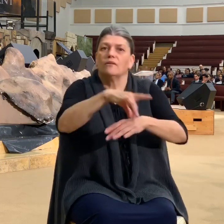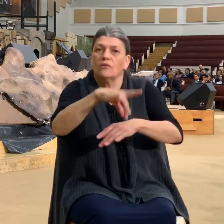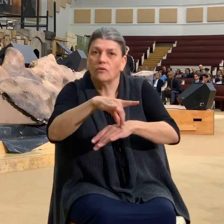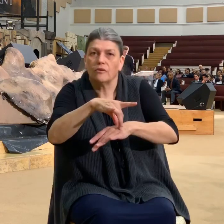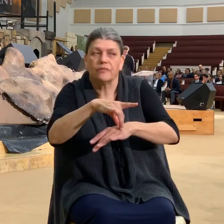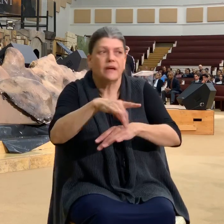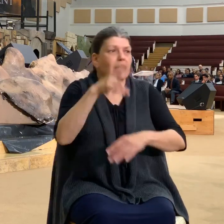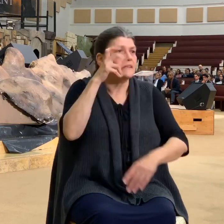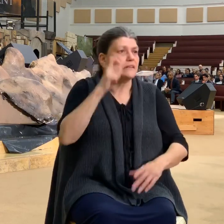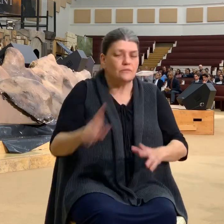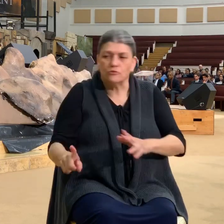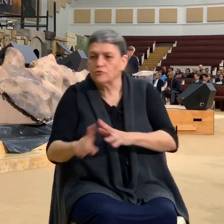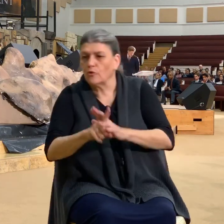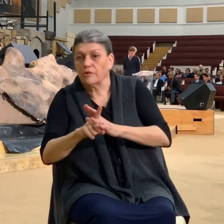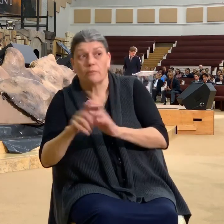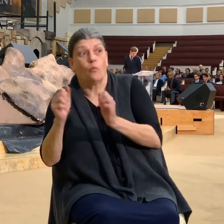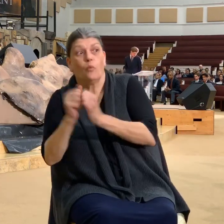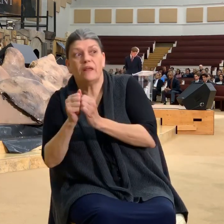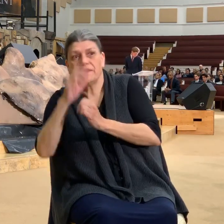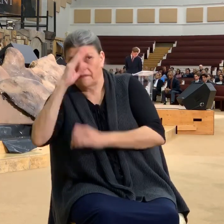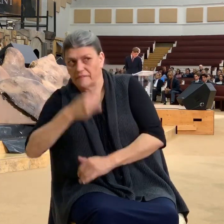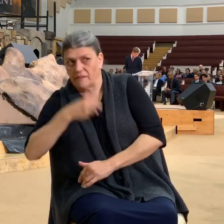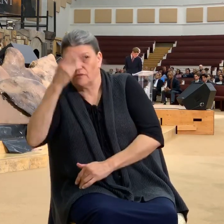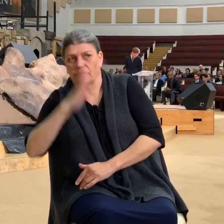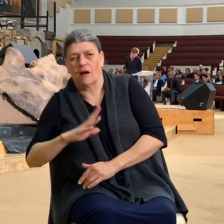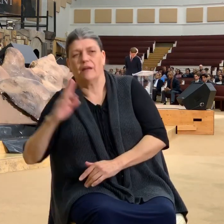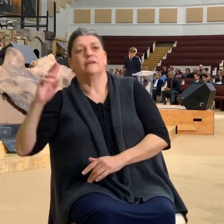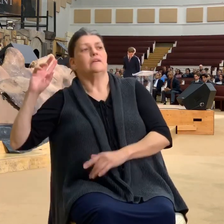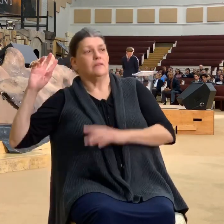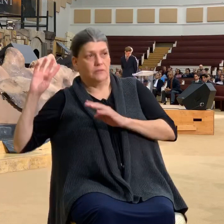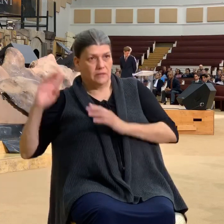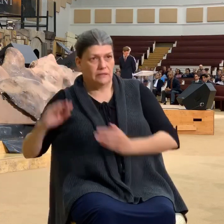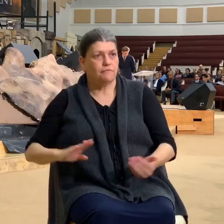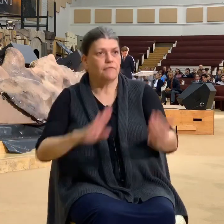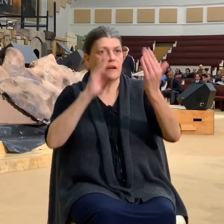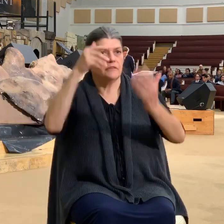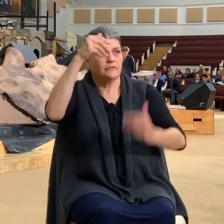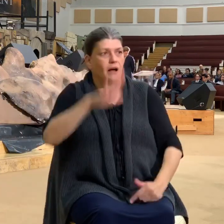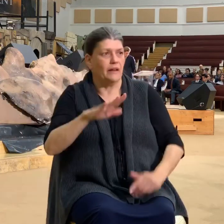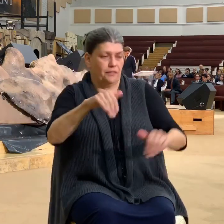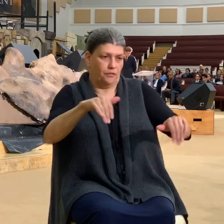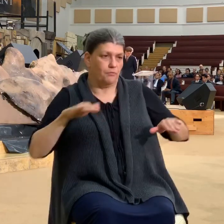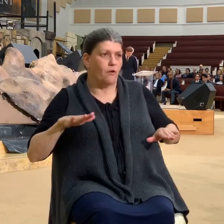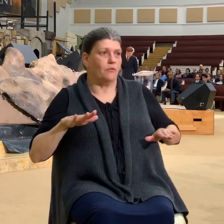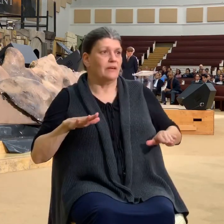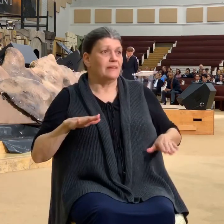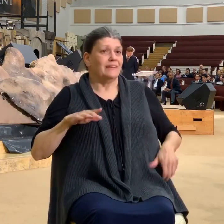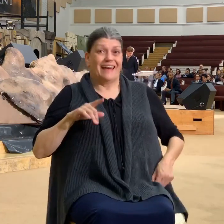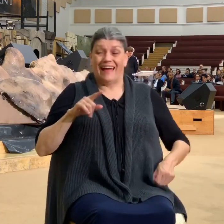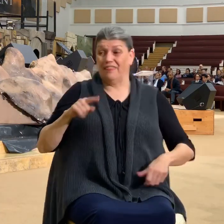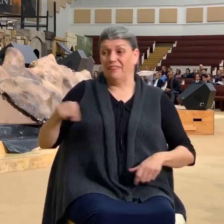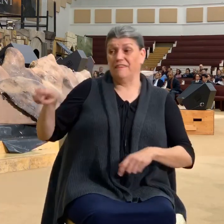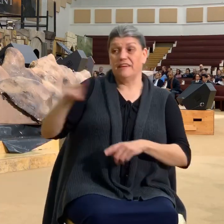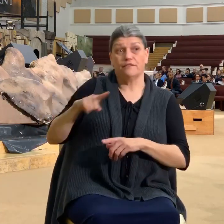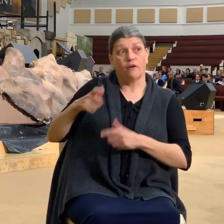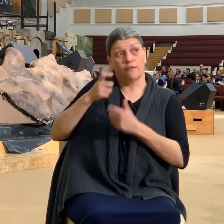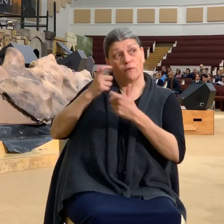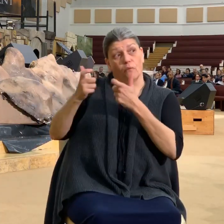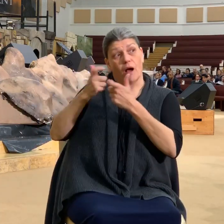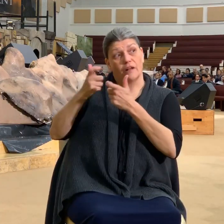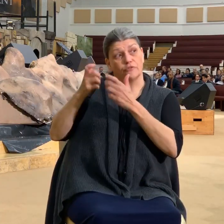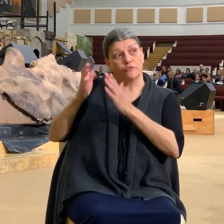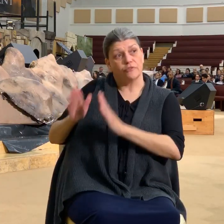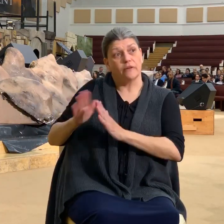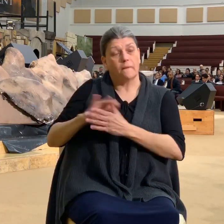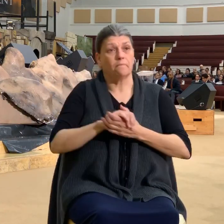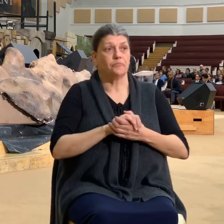Satan comes among the sons of God. Have you considered my servant Job? Have you been watching? These are the watchers. Daniel, three locations we see